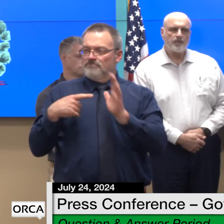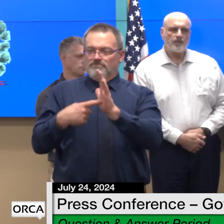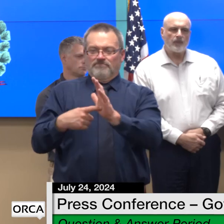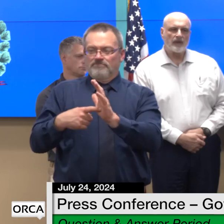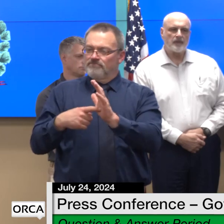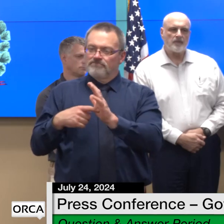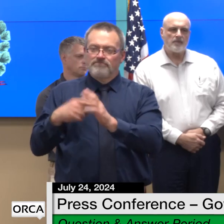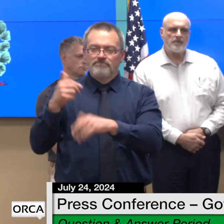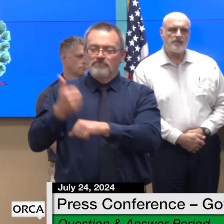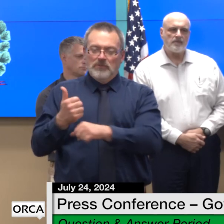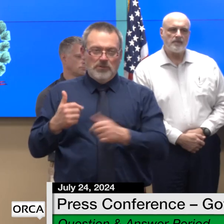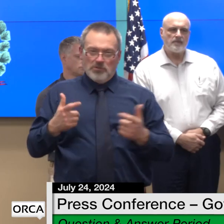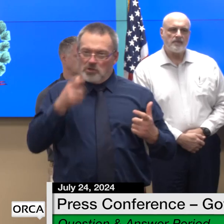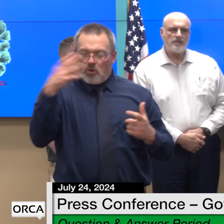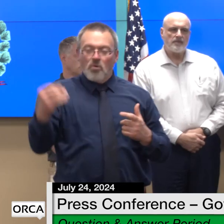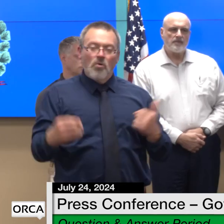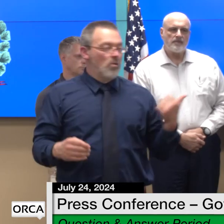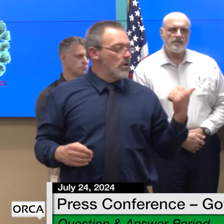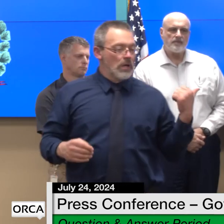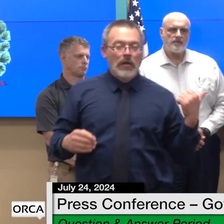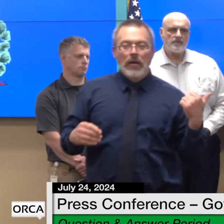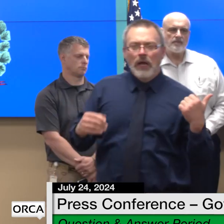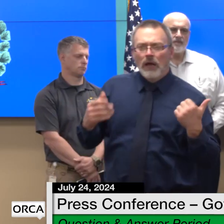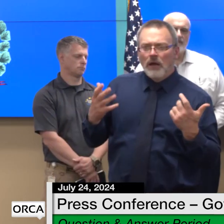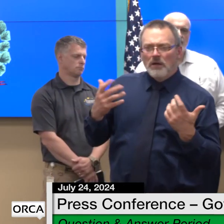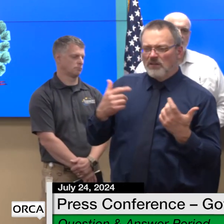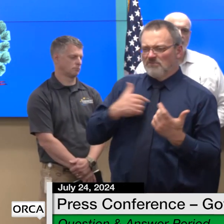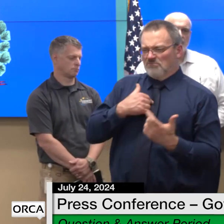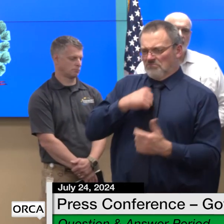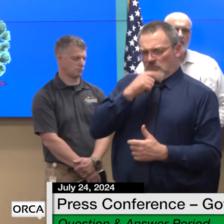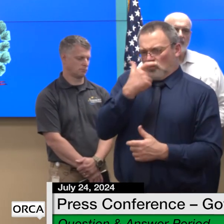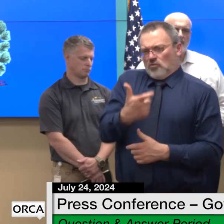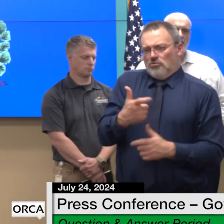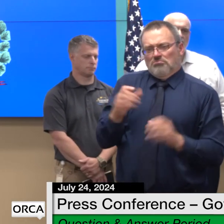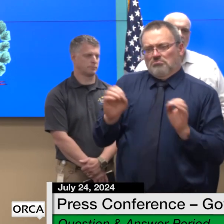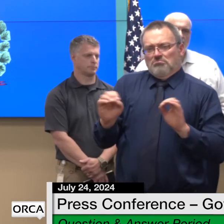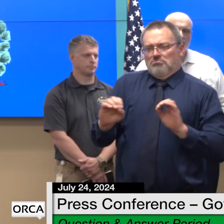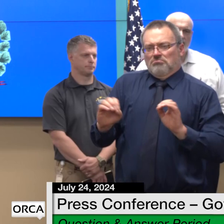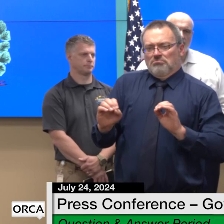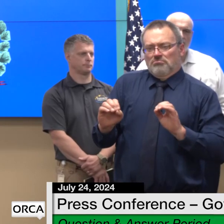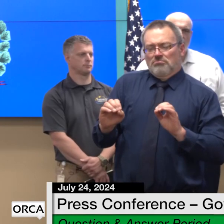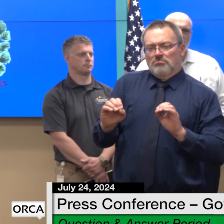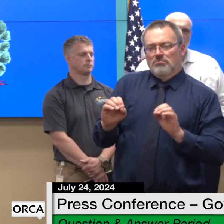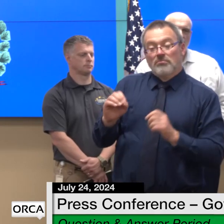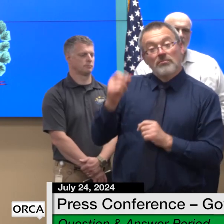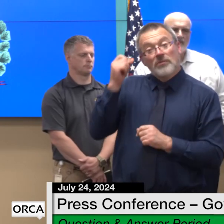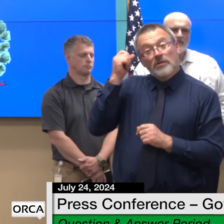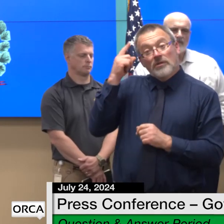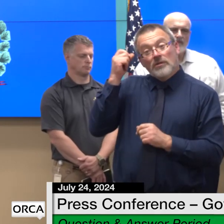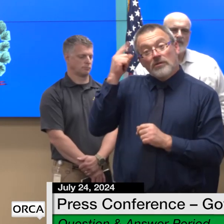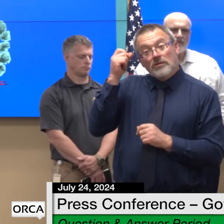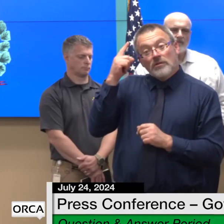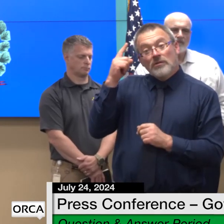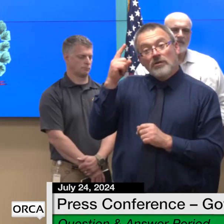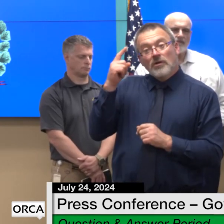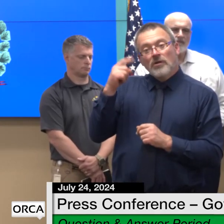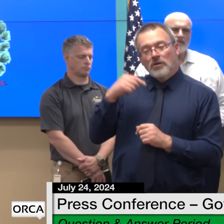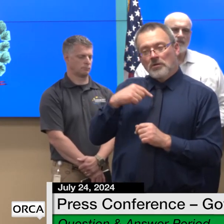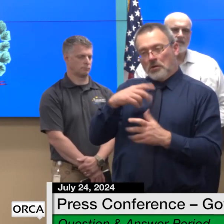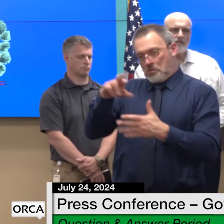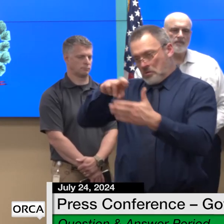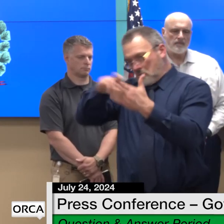in? I probably won't tune into it, but I will probably view the results